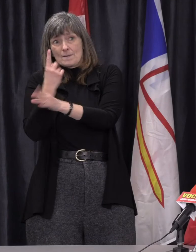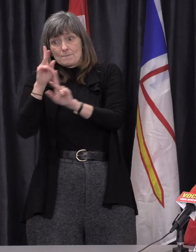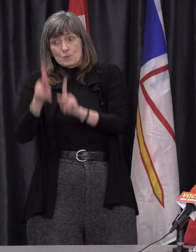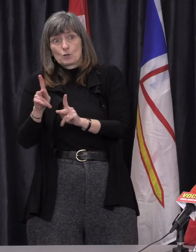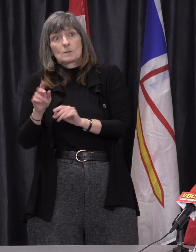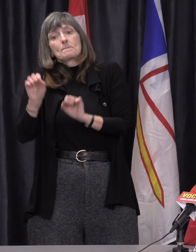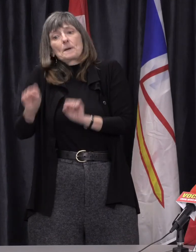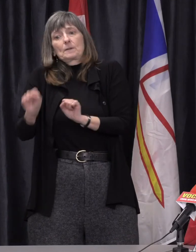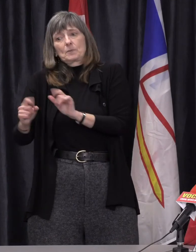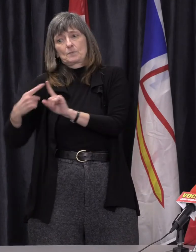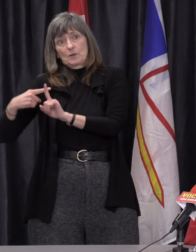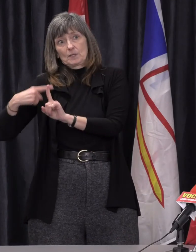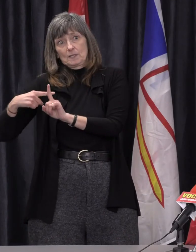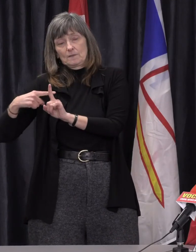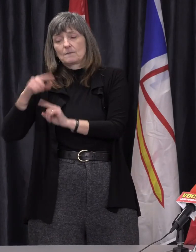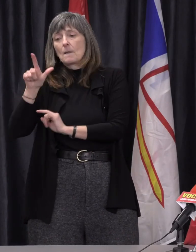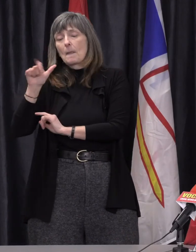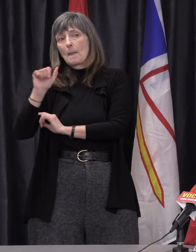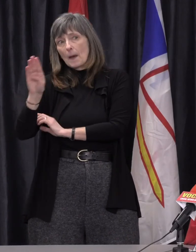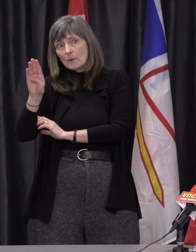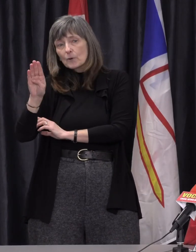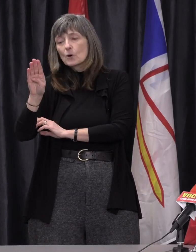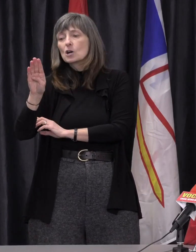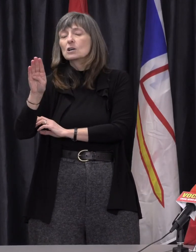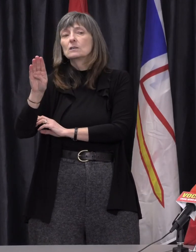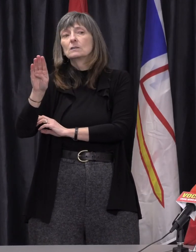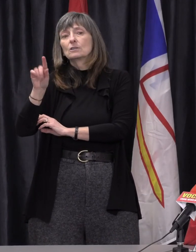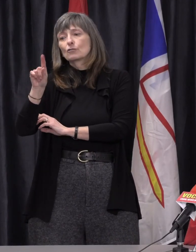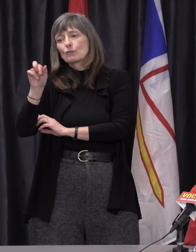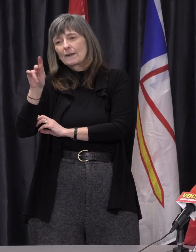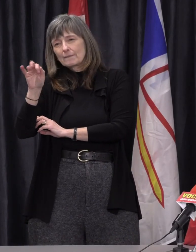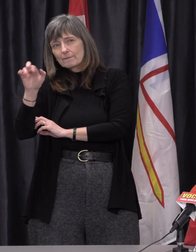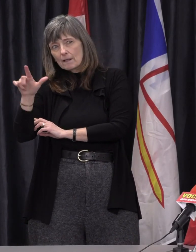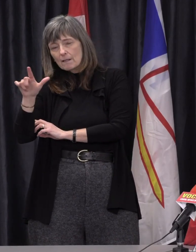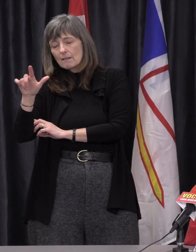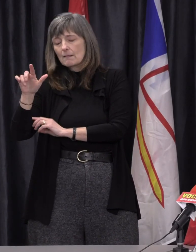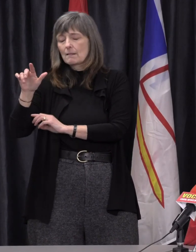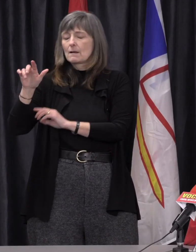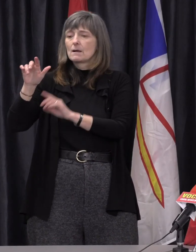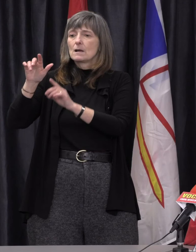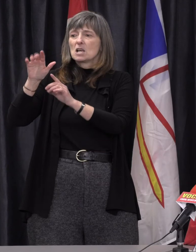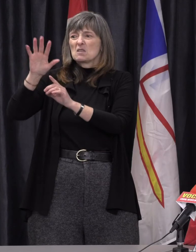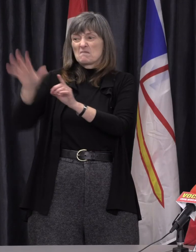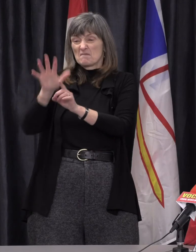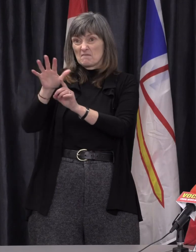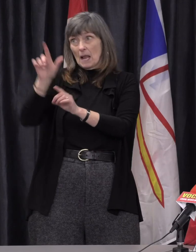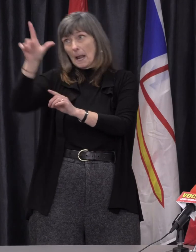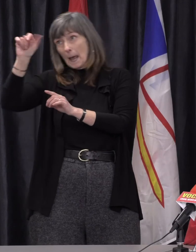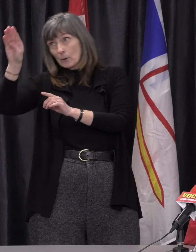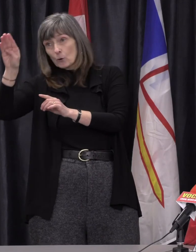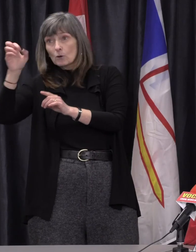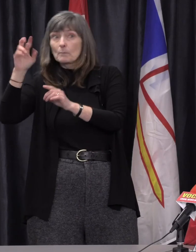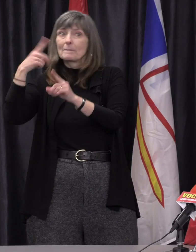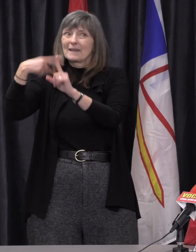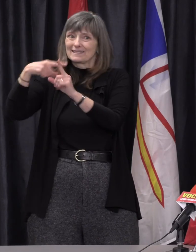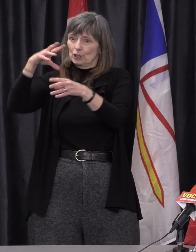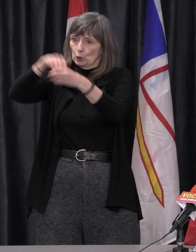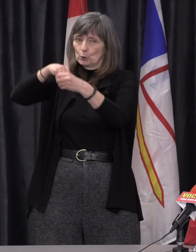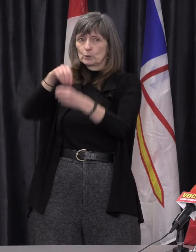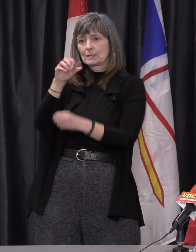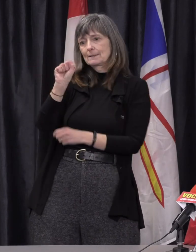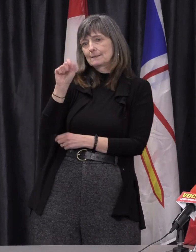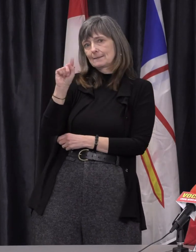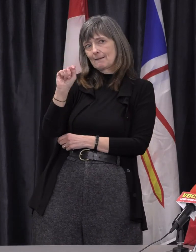Labrador-Grenville Health. Labrador-Grenville Health also spans into St. Anthony area. Can you confirm whether it's here on the island or in Labrador?